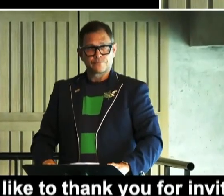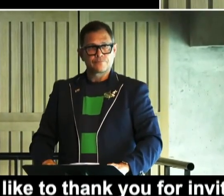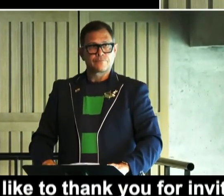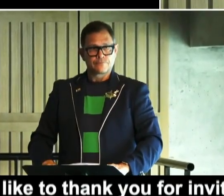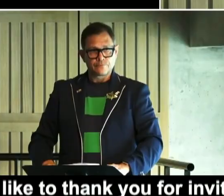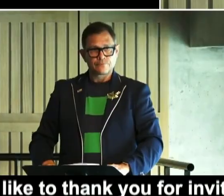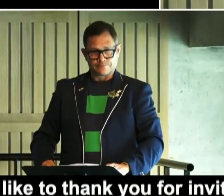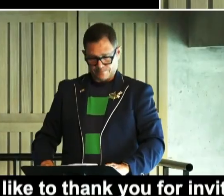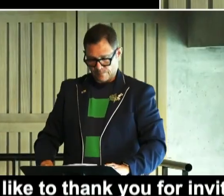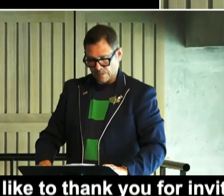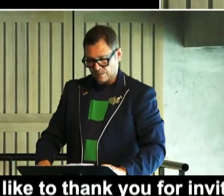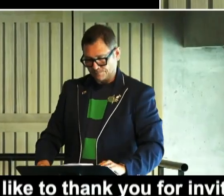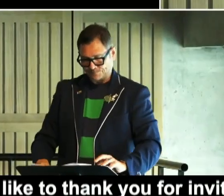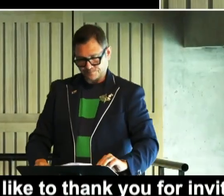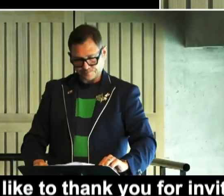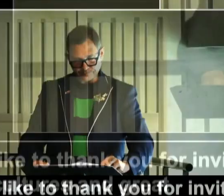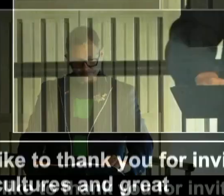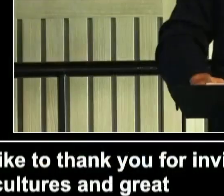Australia.